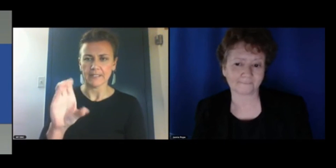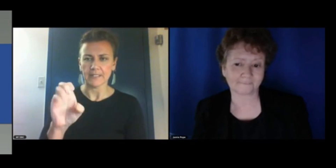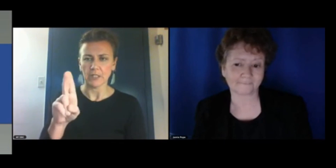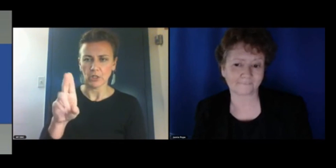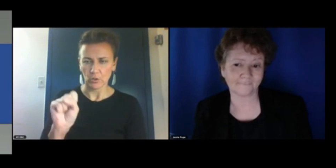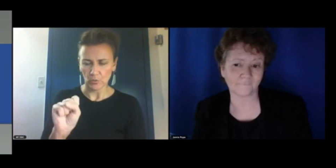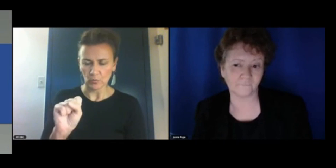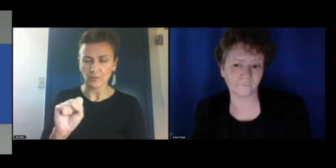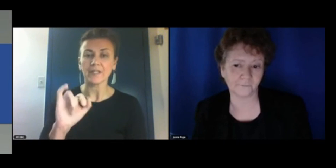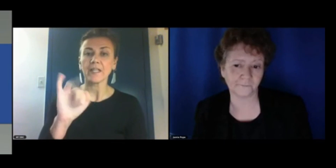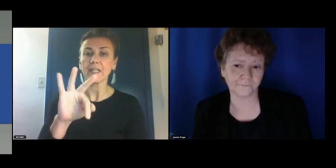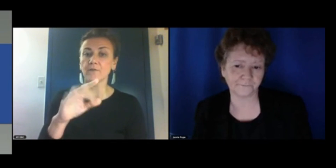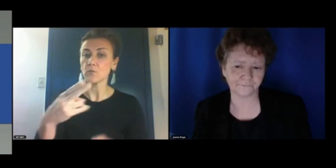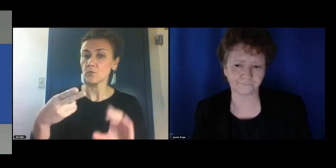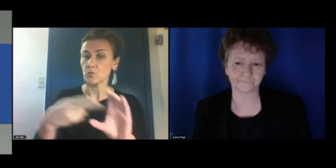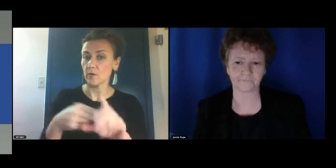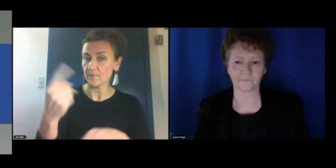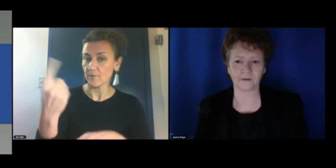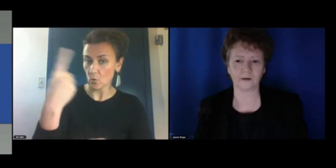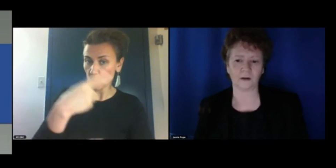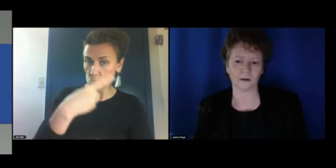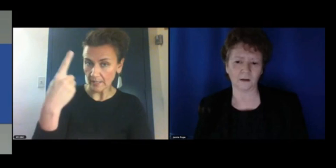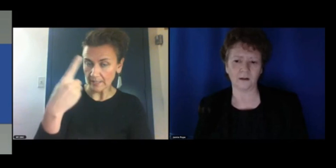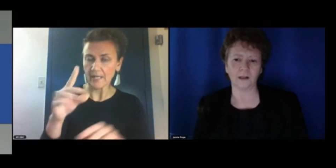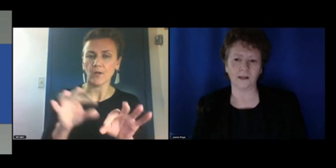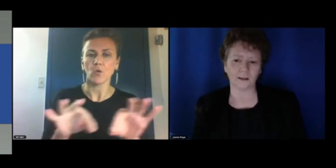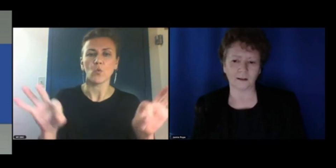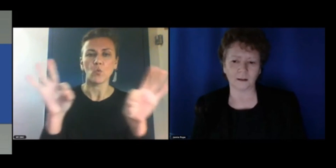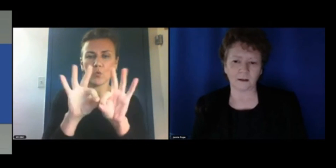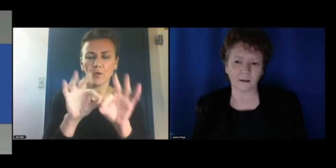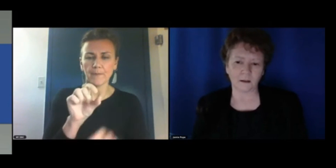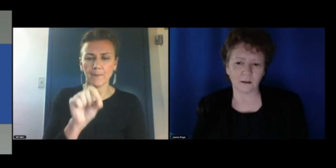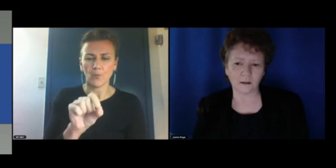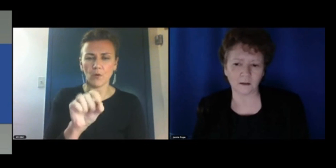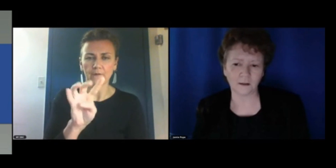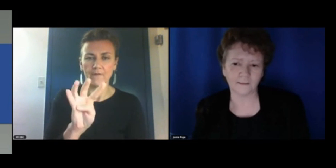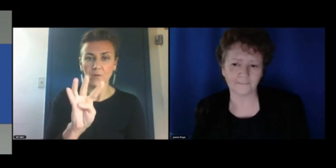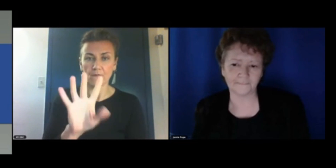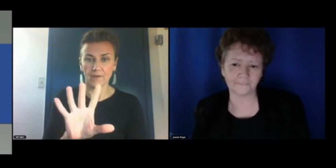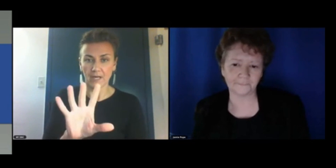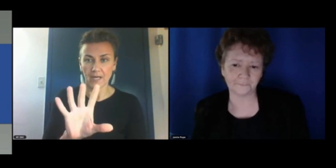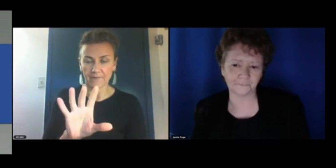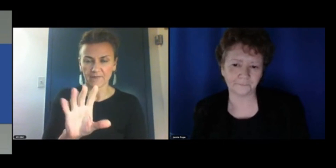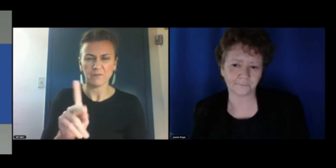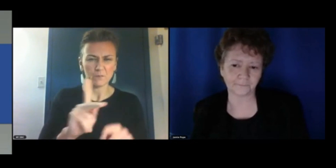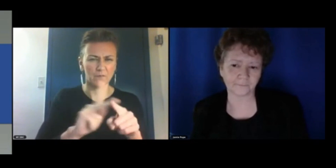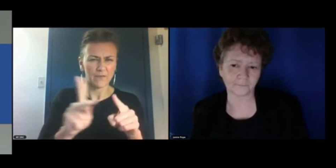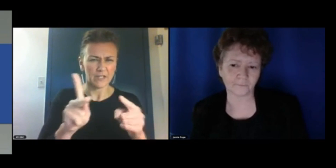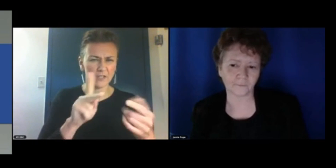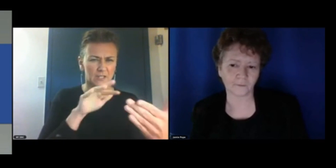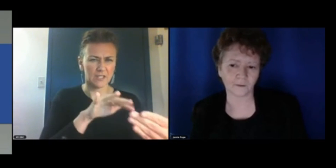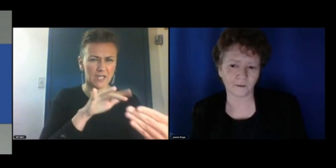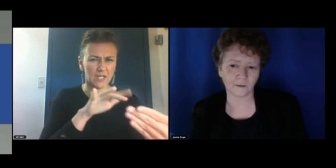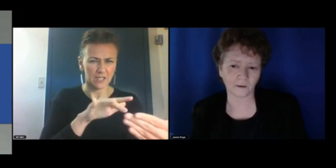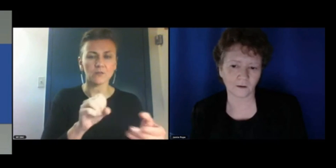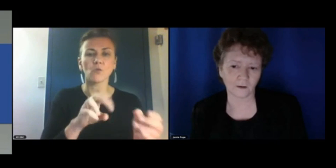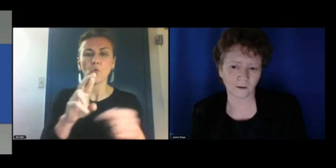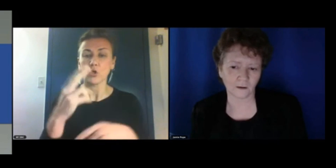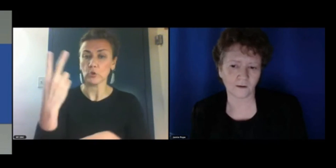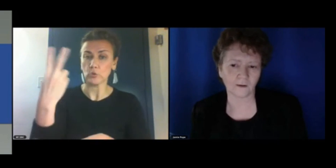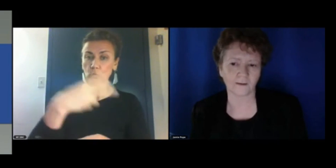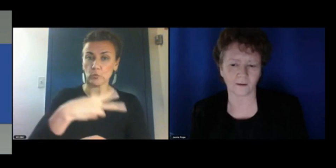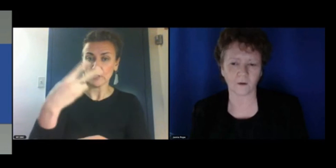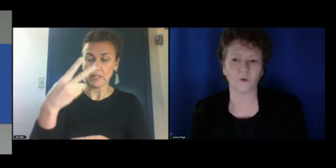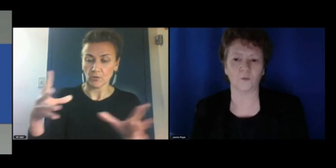And it's also important to know that we're approved for CEUs,